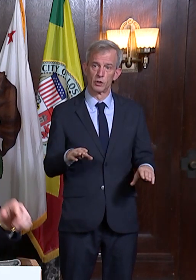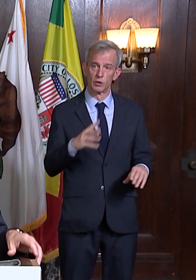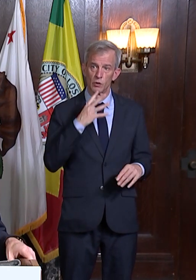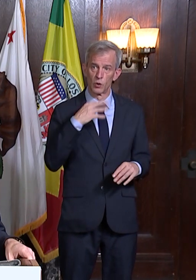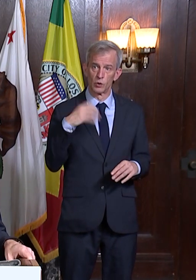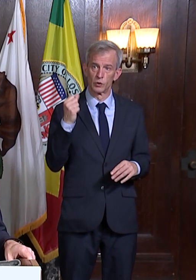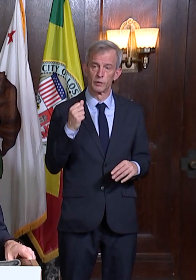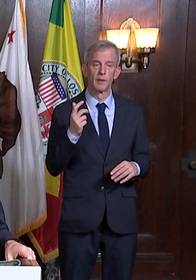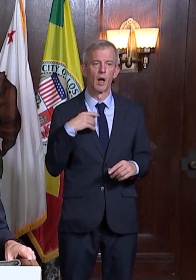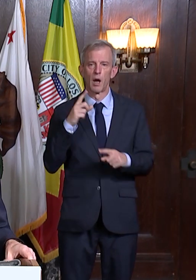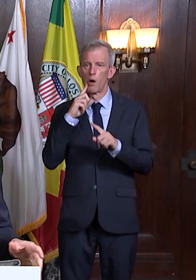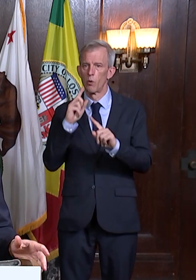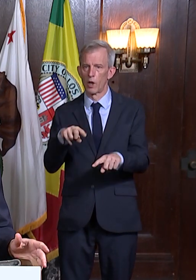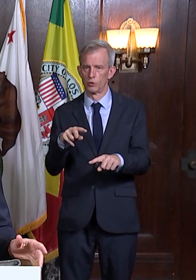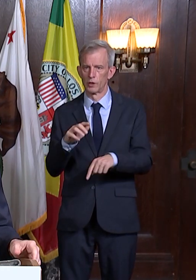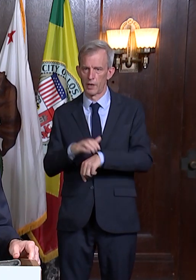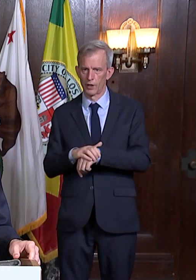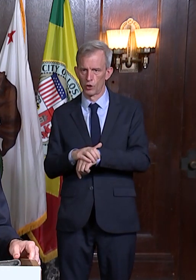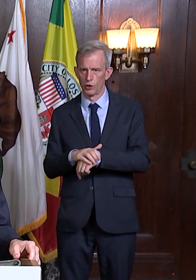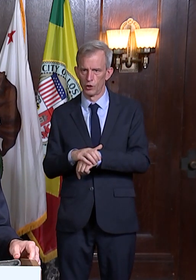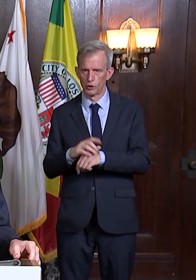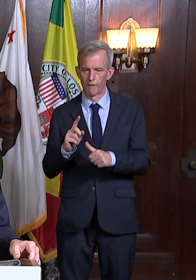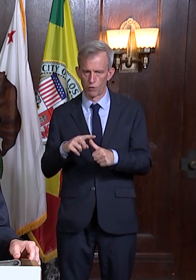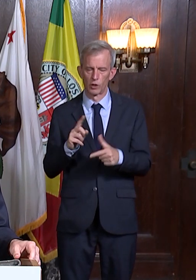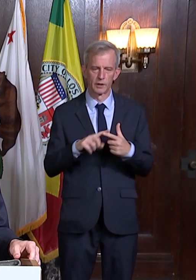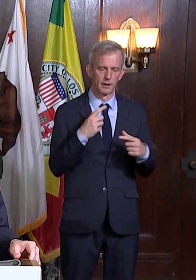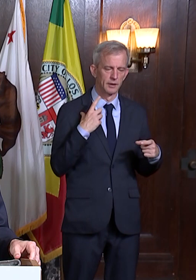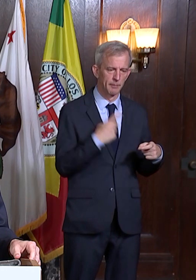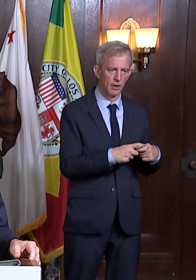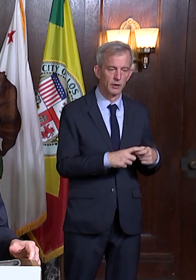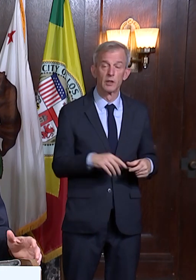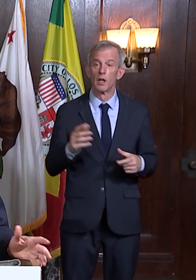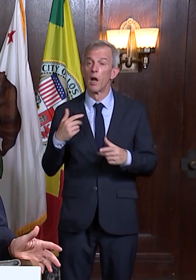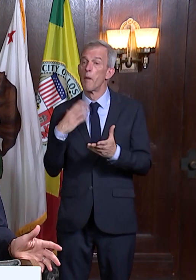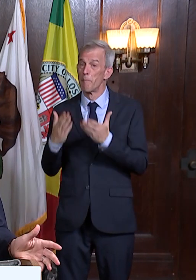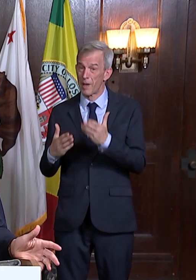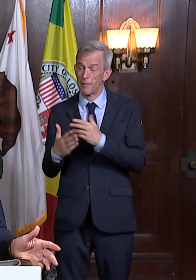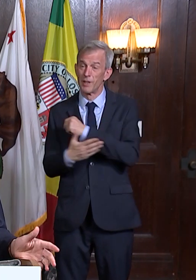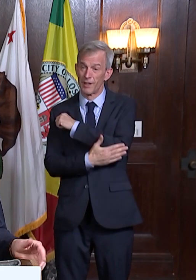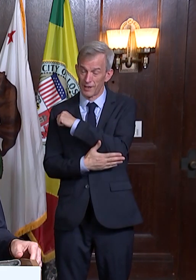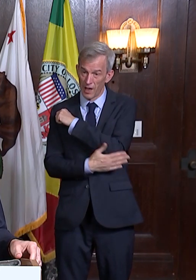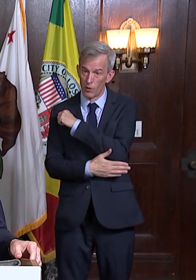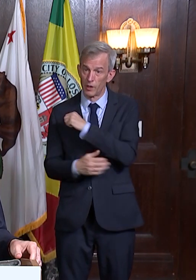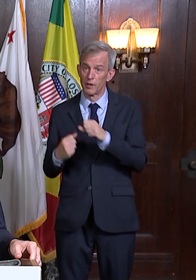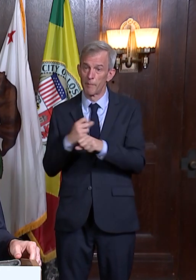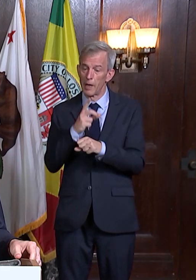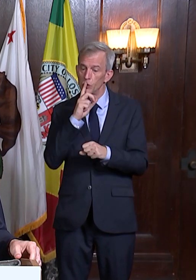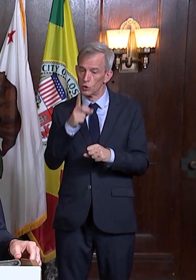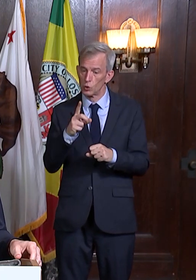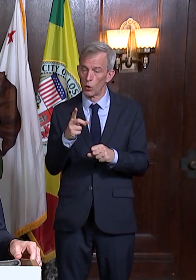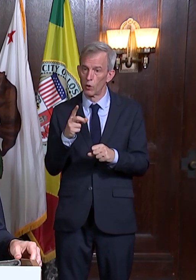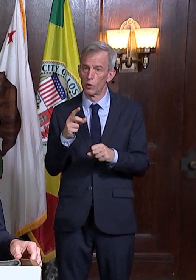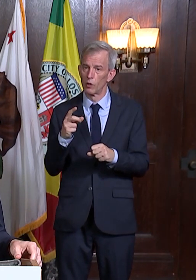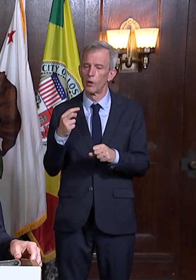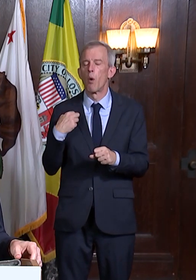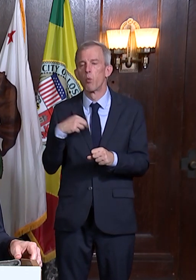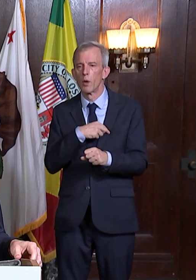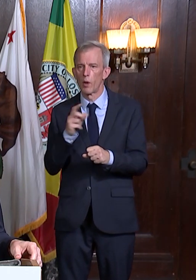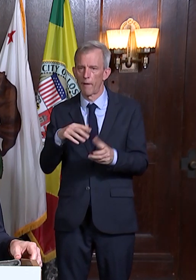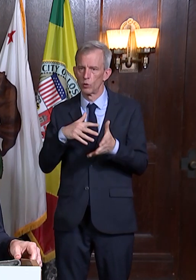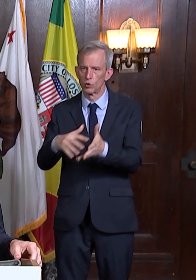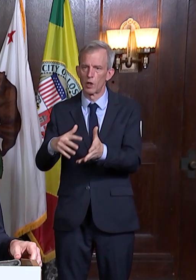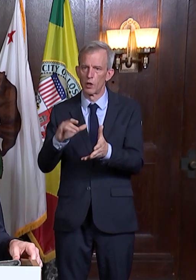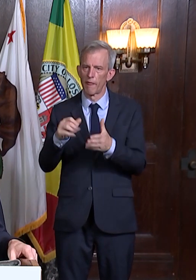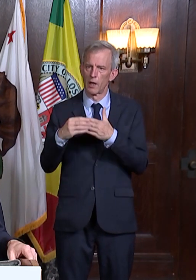English and then in Spanish too. There may be plans by the county to extend that, and the city would certainly look at that guidance. But right now, I think it's comfortably